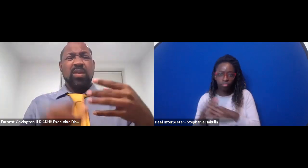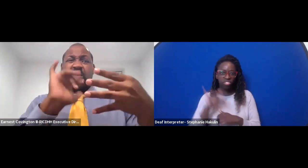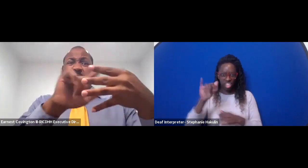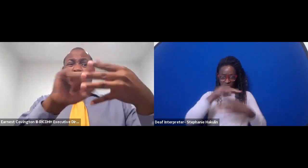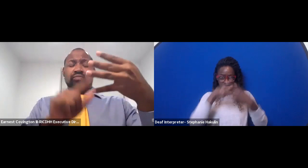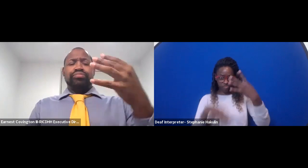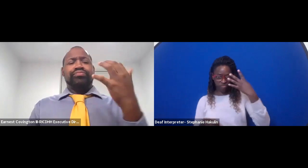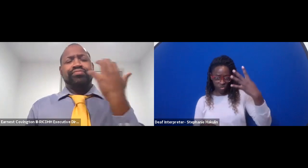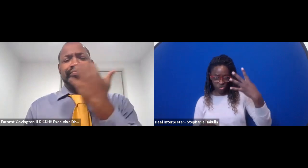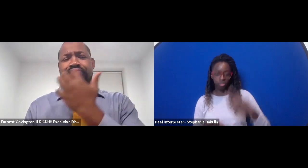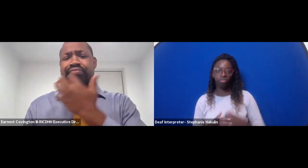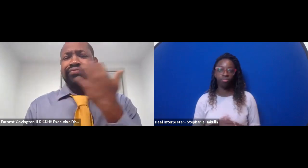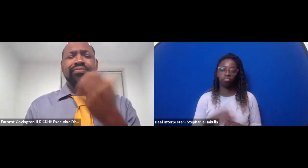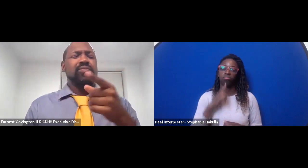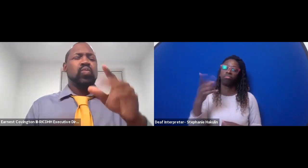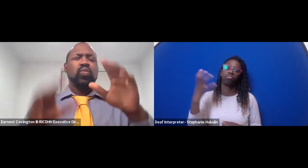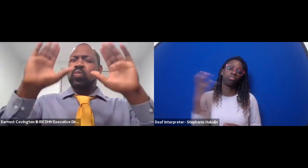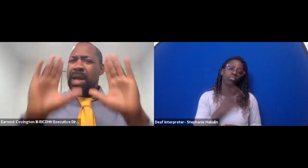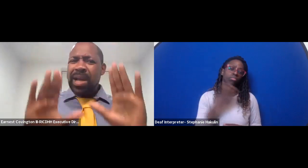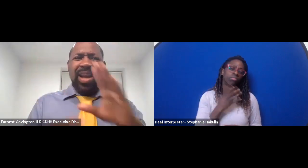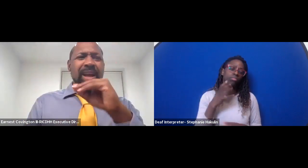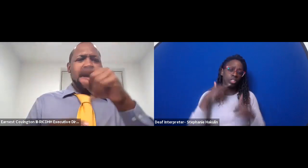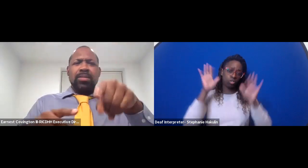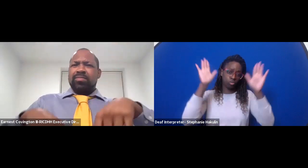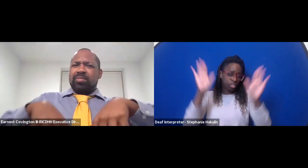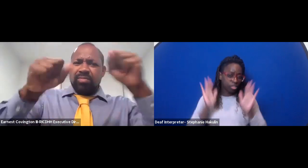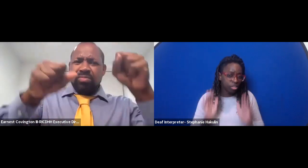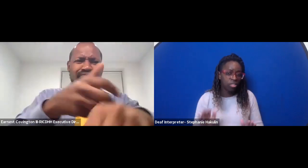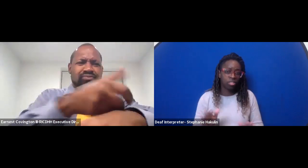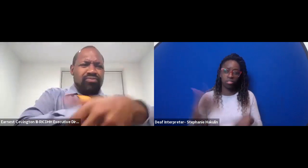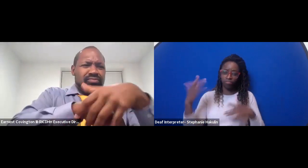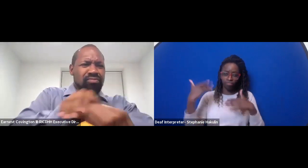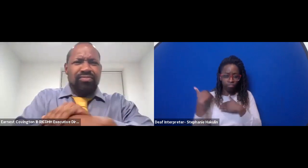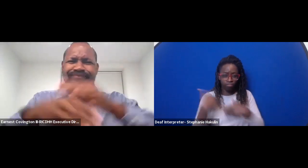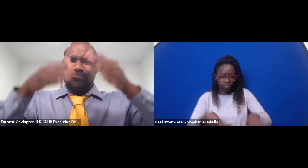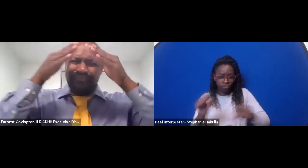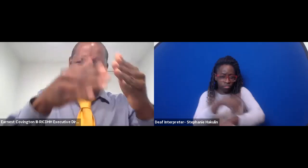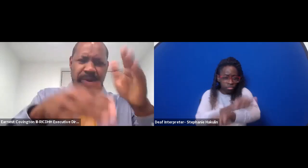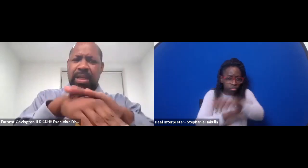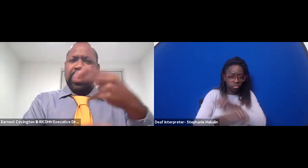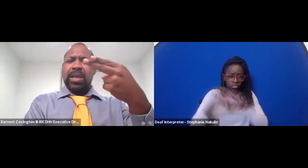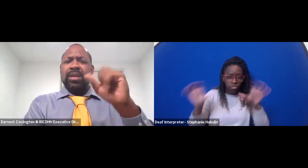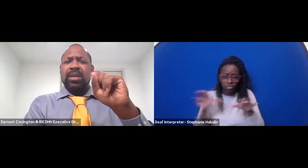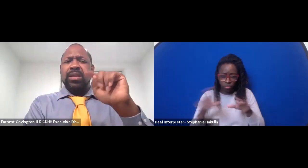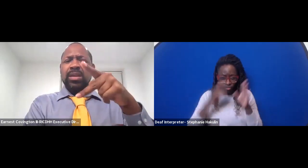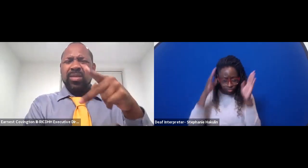issues, internet. So the four of them are doing an awesome job. They